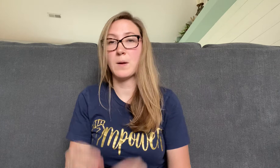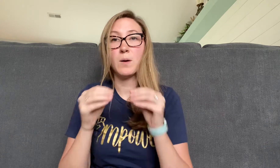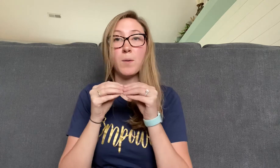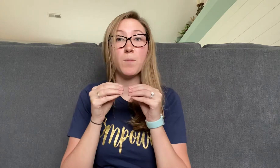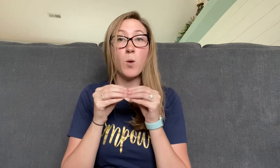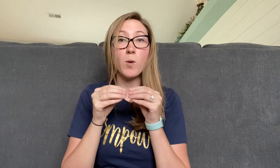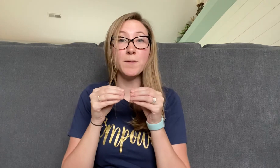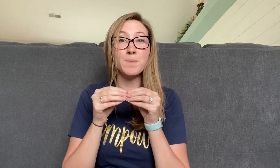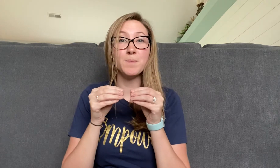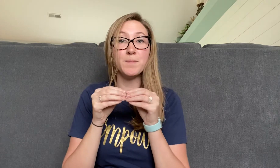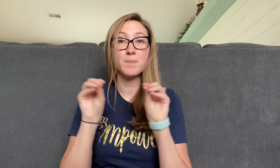more,